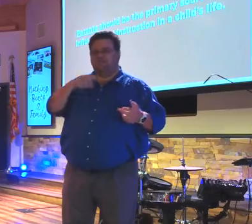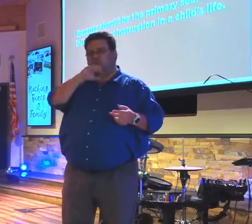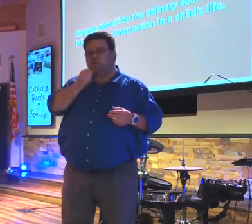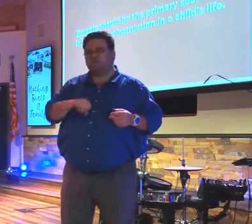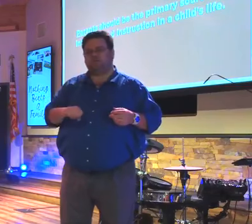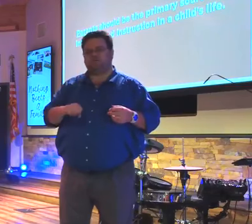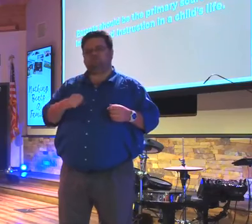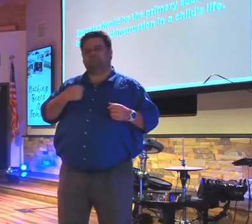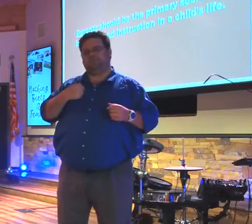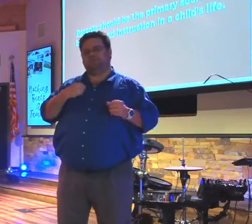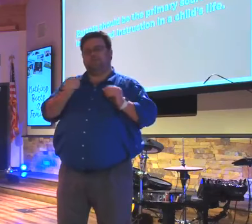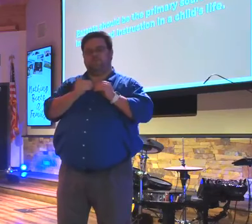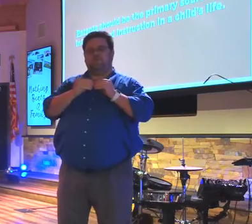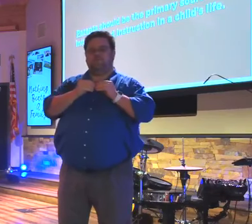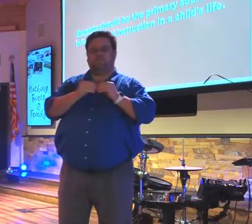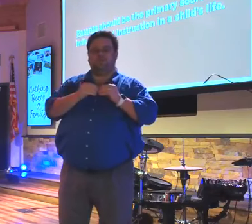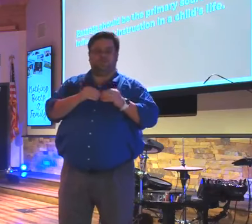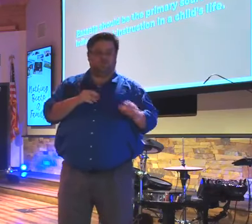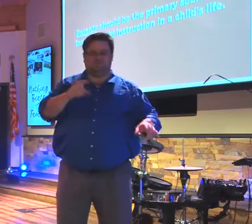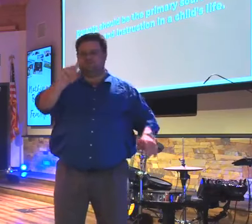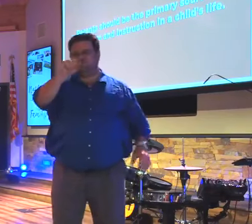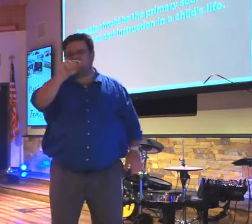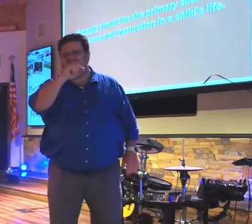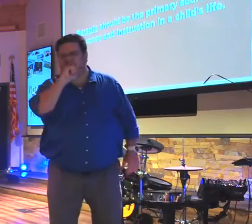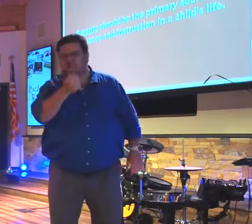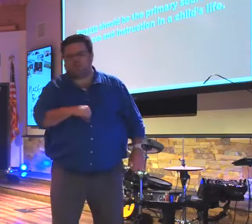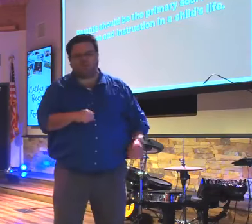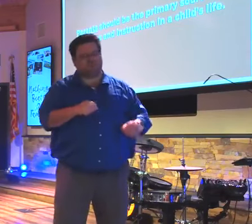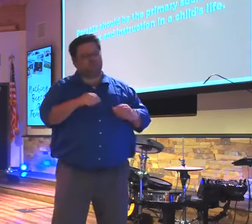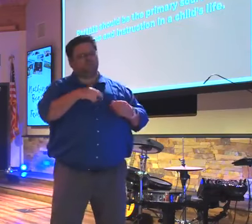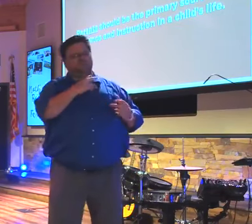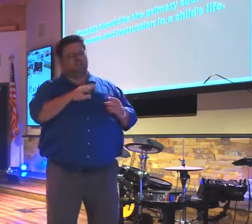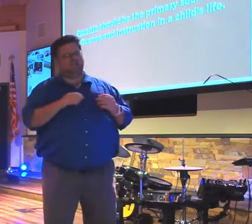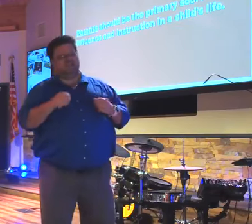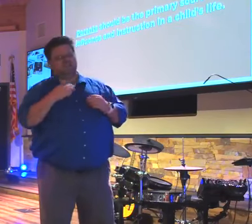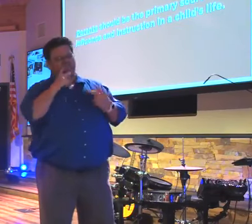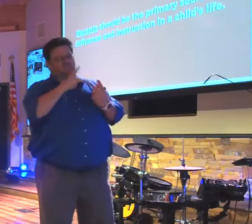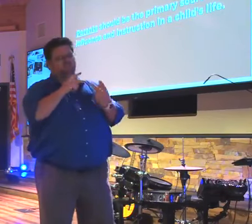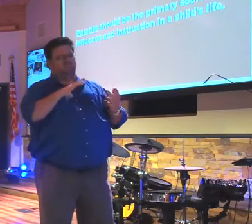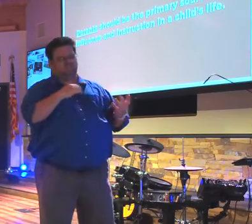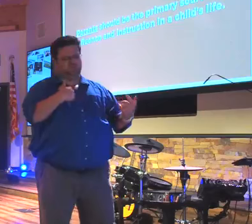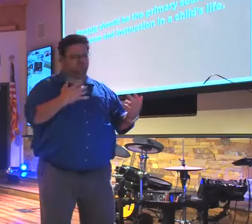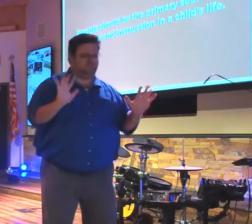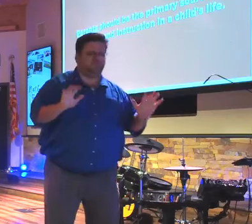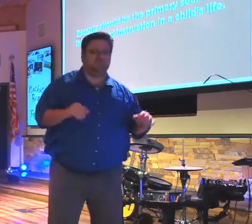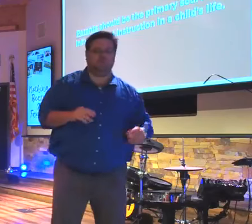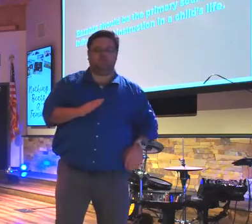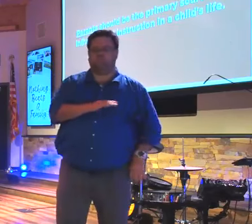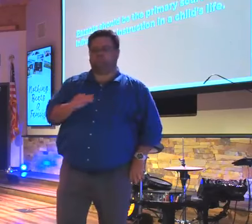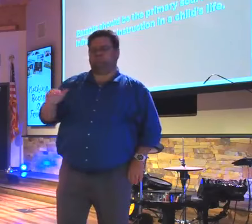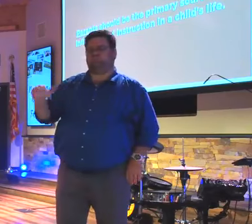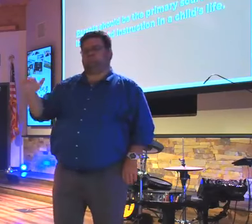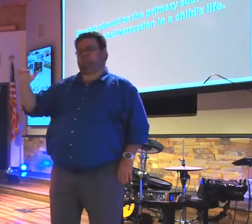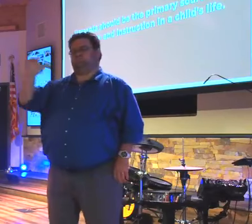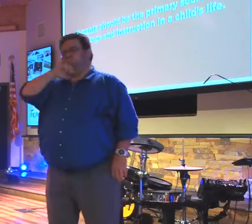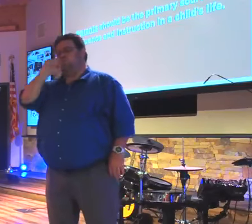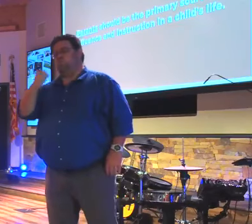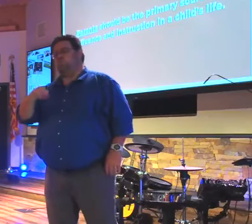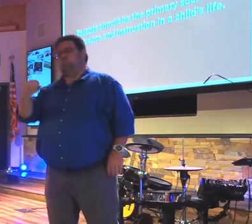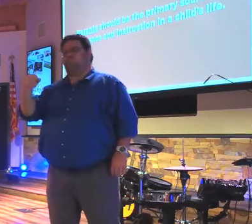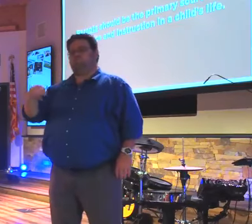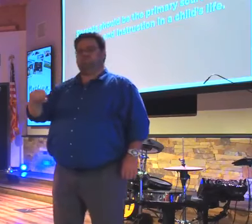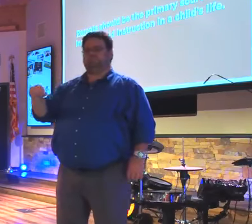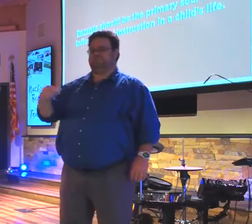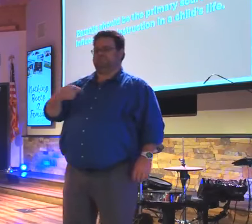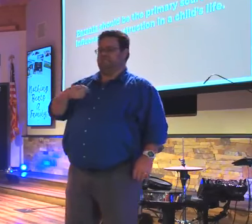flawed you realize you're. You think you got it all together when you're in your 20s or 30s, right? And then it's like the older you get, it's like, wow. I don't have it